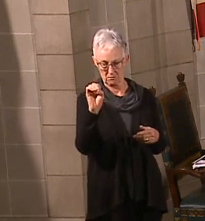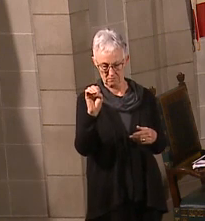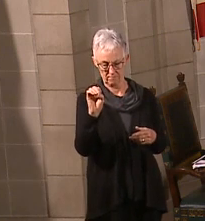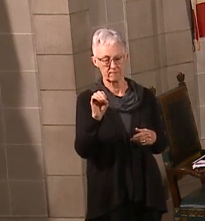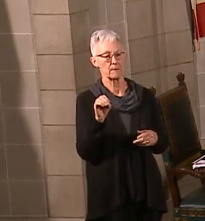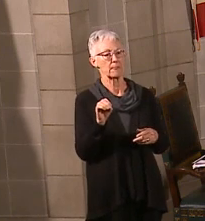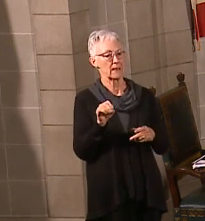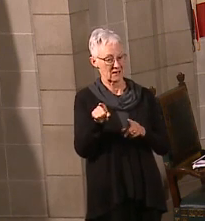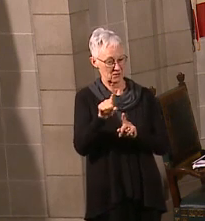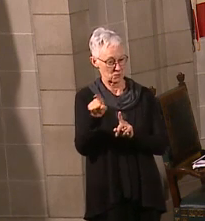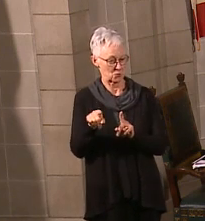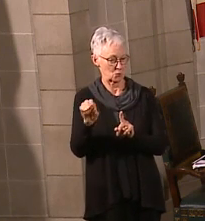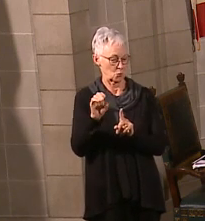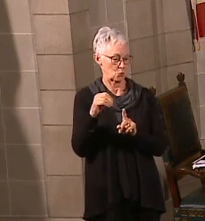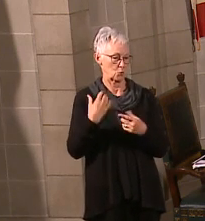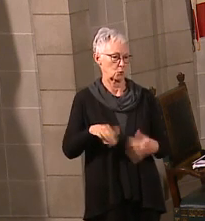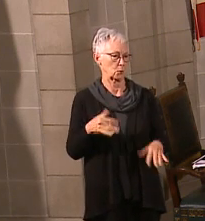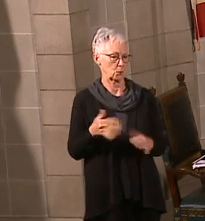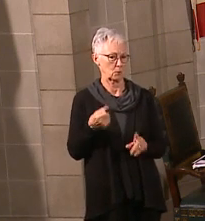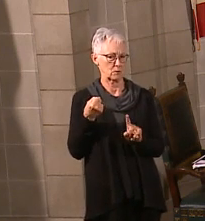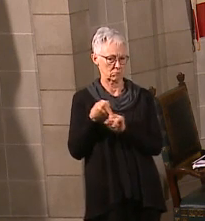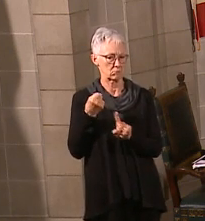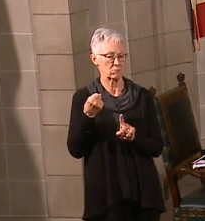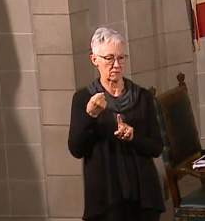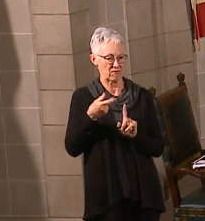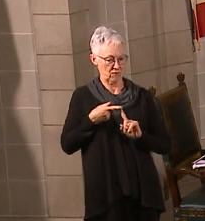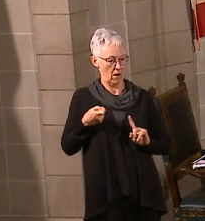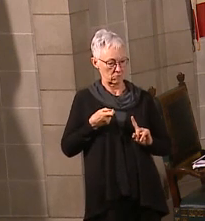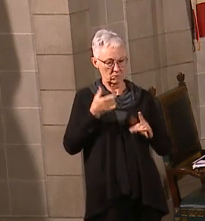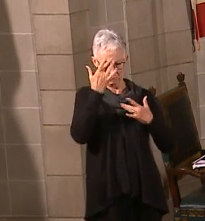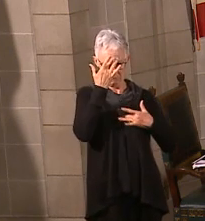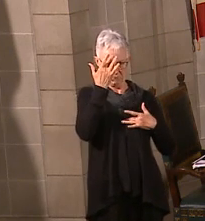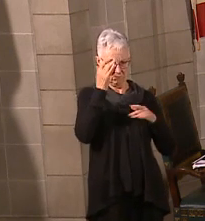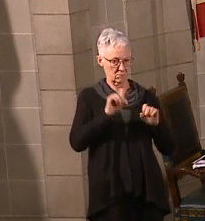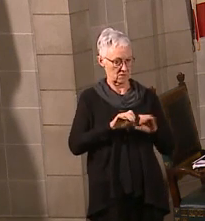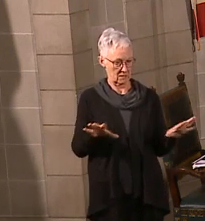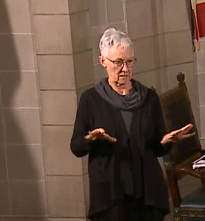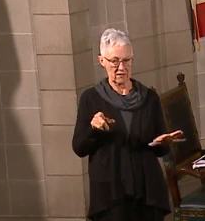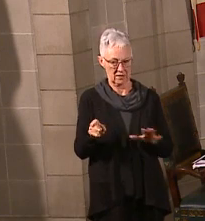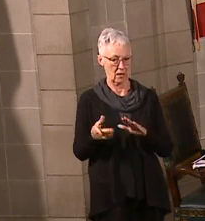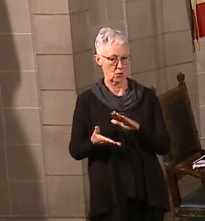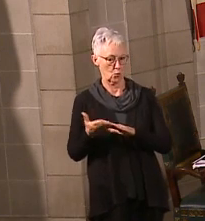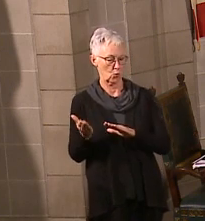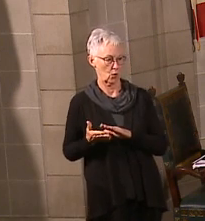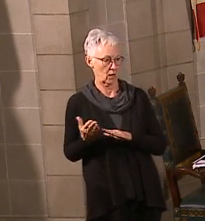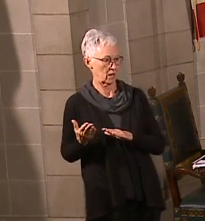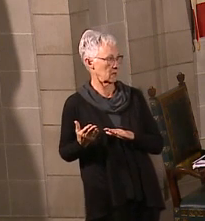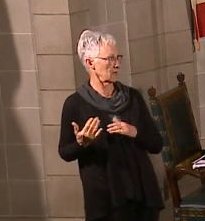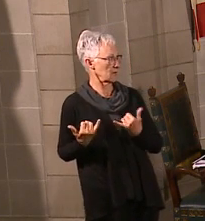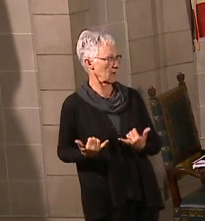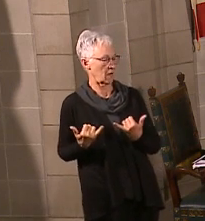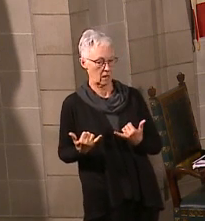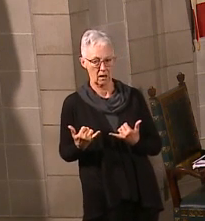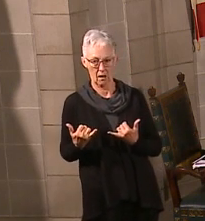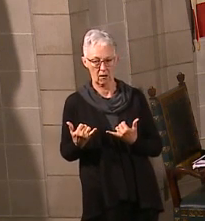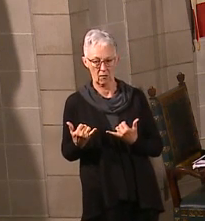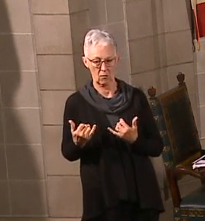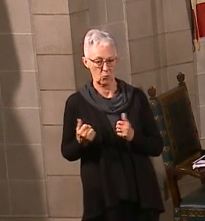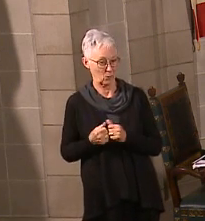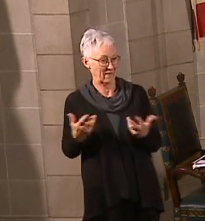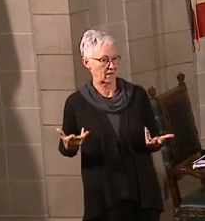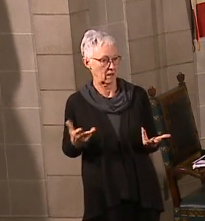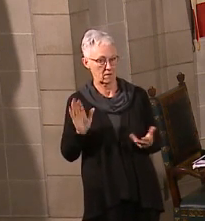all organizations have been impacted by the coronavirus, and they've been operating without their students or their kids coming